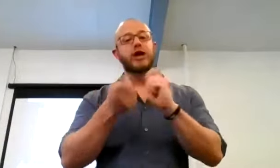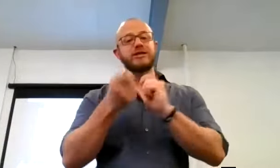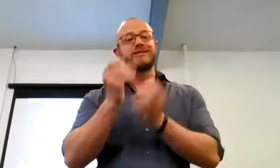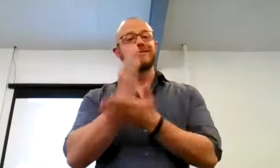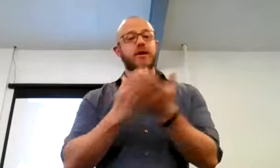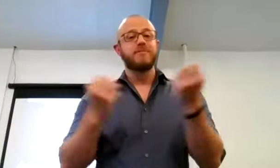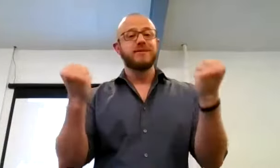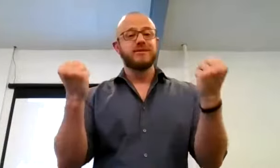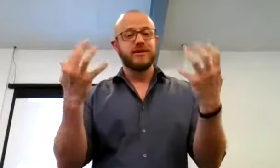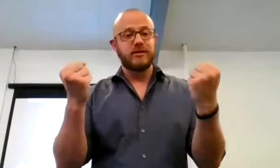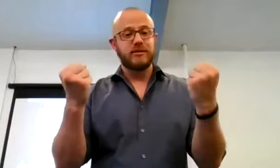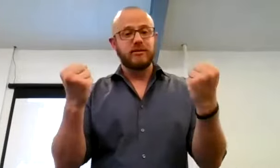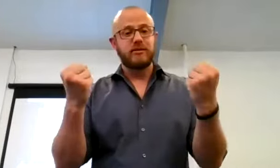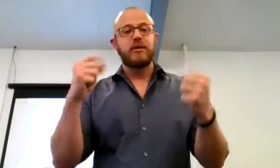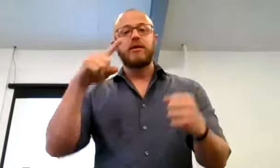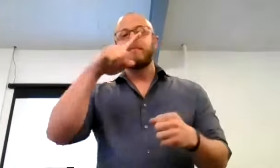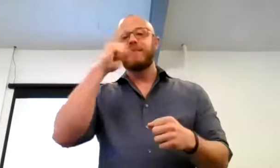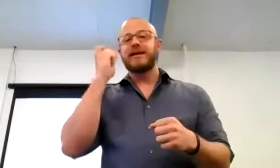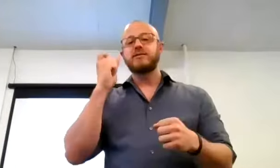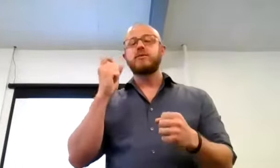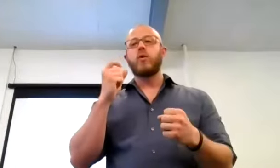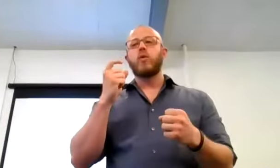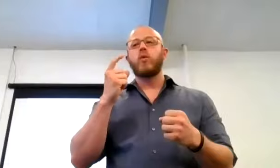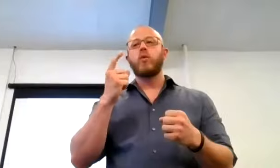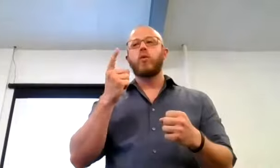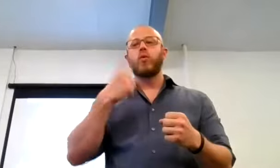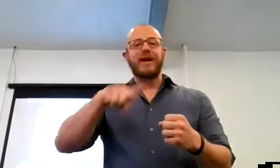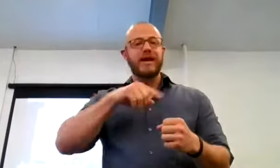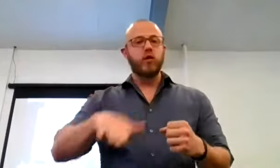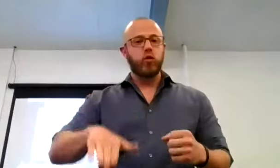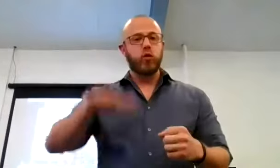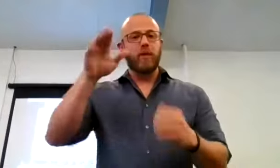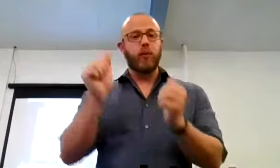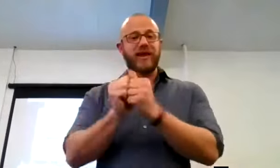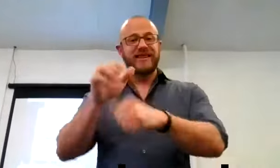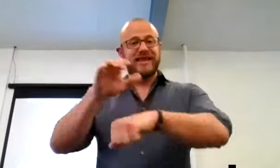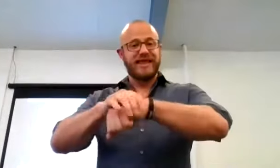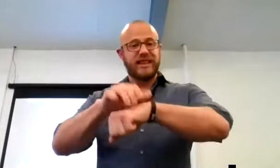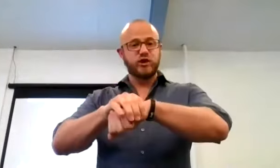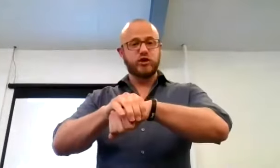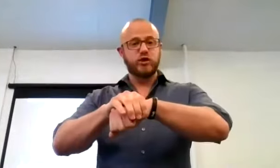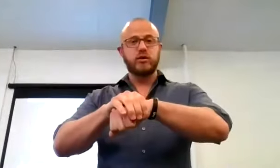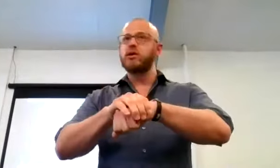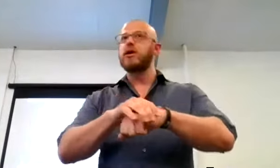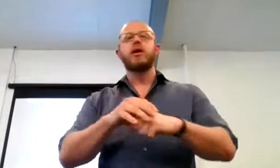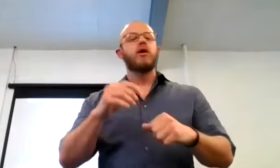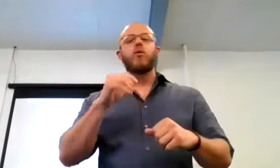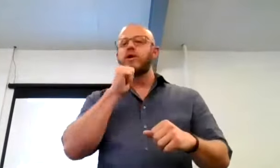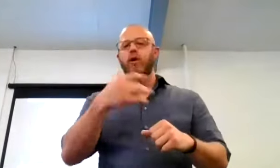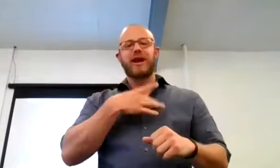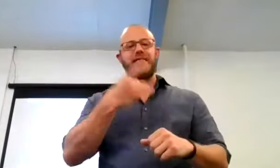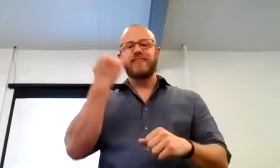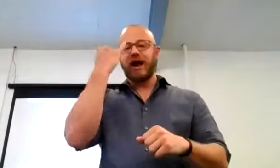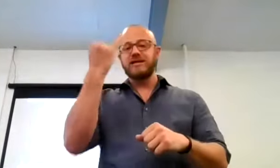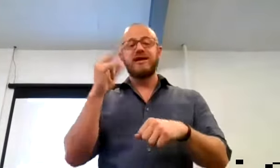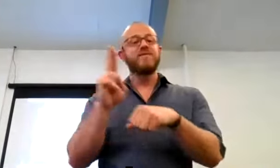common discussions about just changing of signs and how they evolve. And when it comes to English,